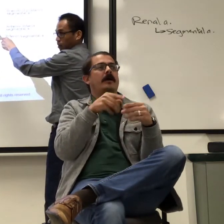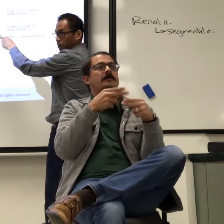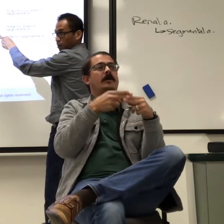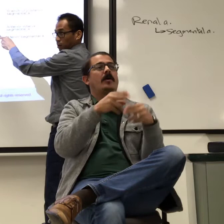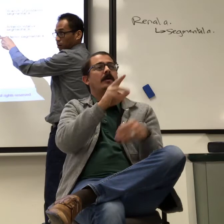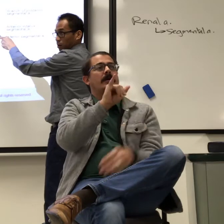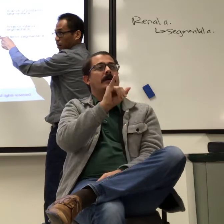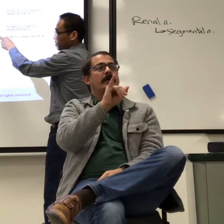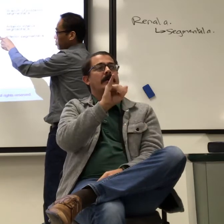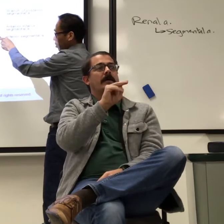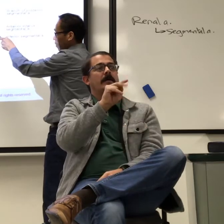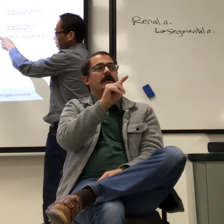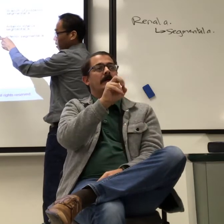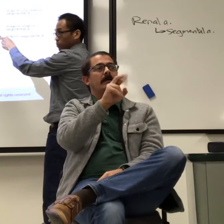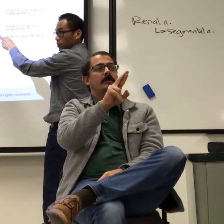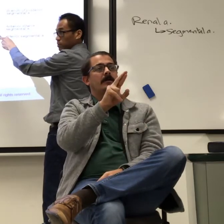interlobar